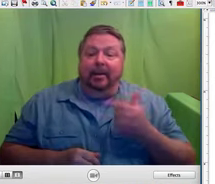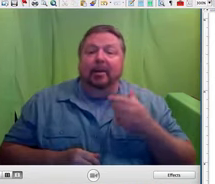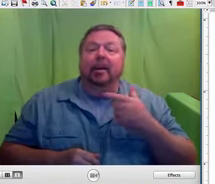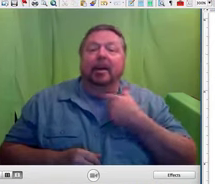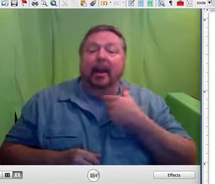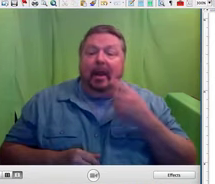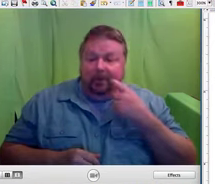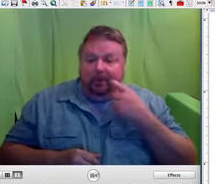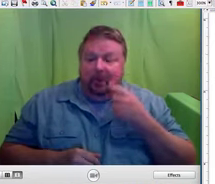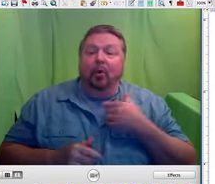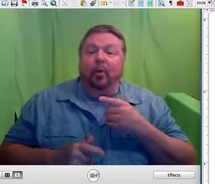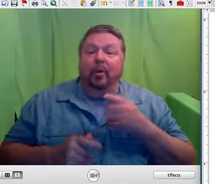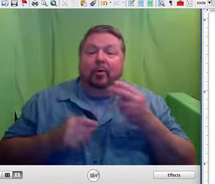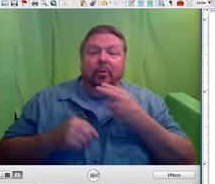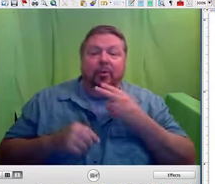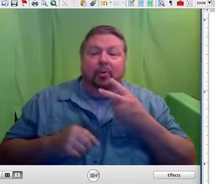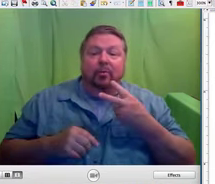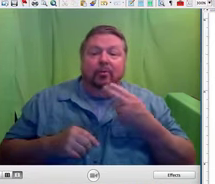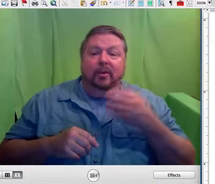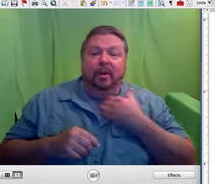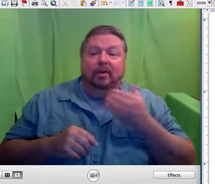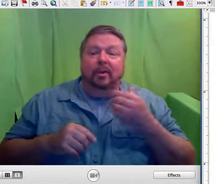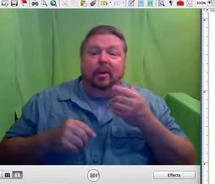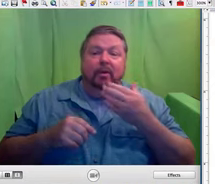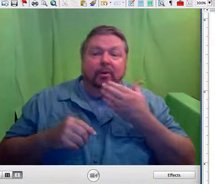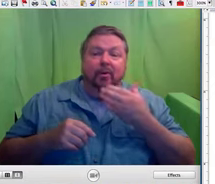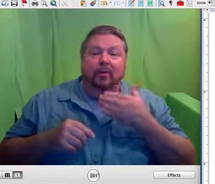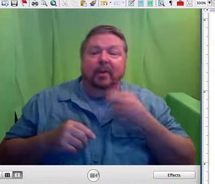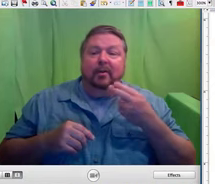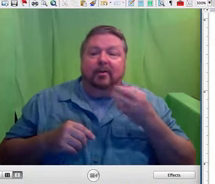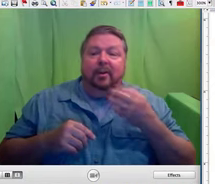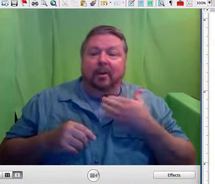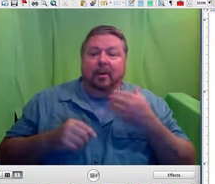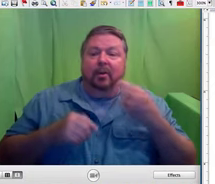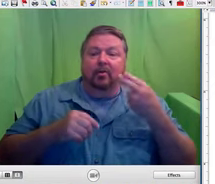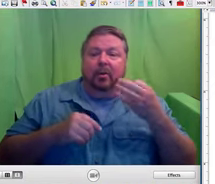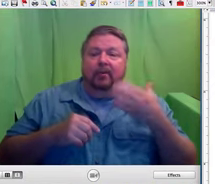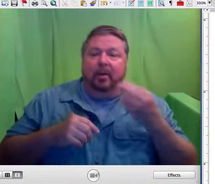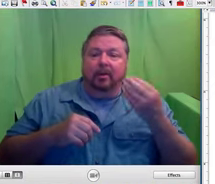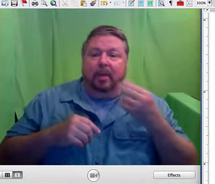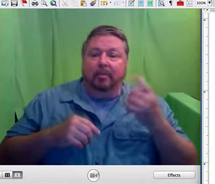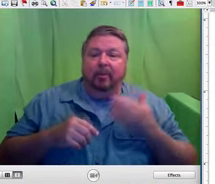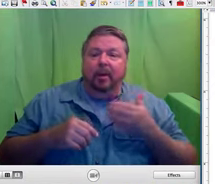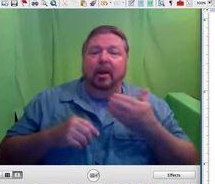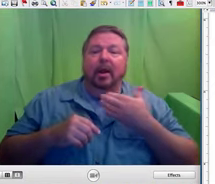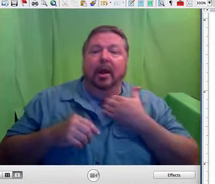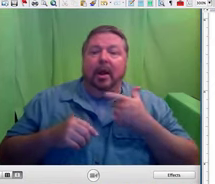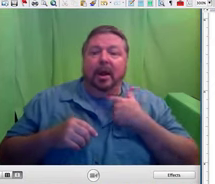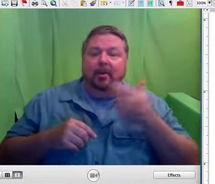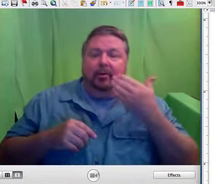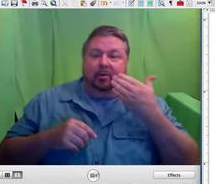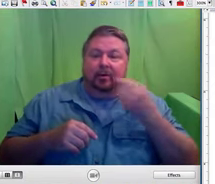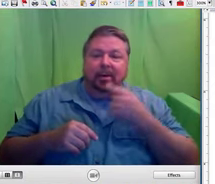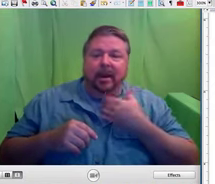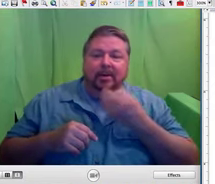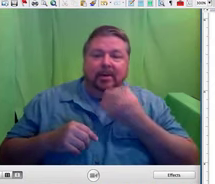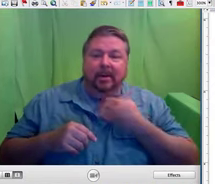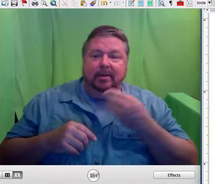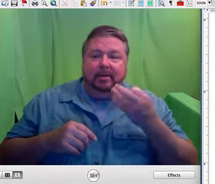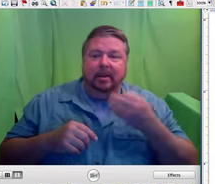Get the ladder. We'll use it to fix the cross on top of the